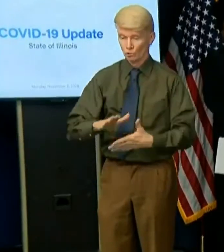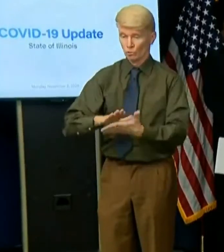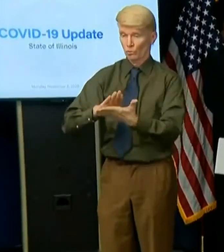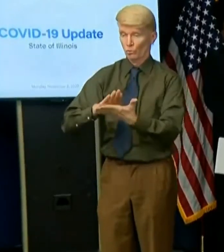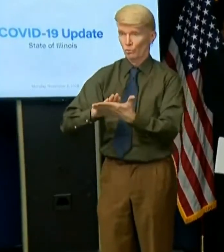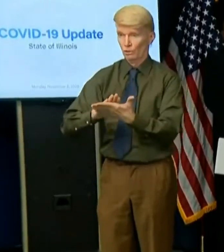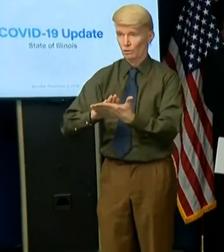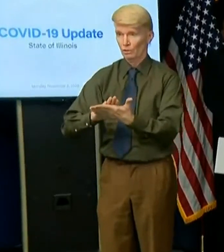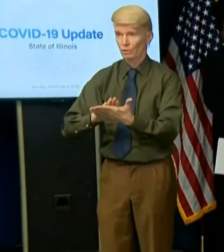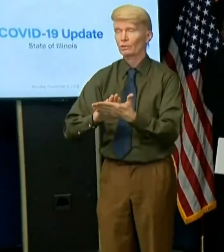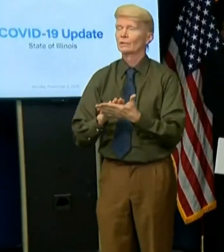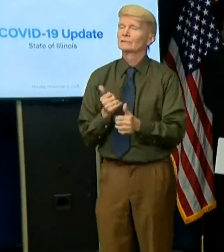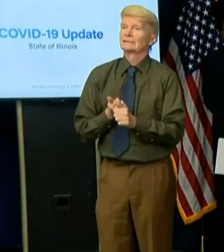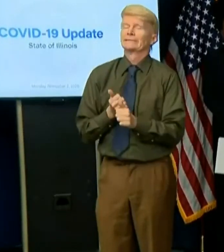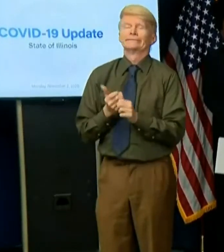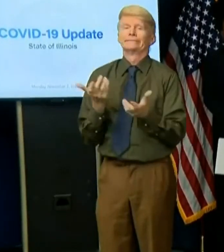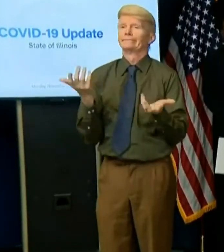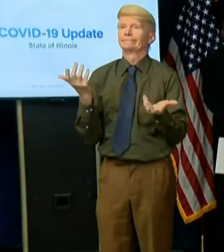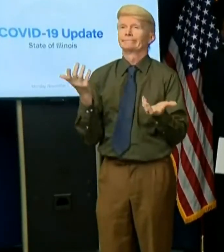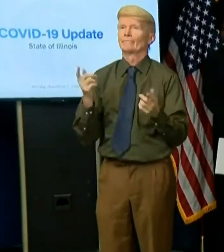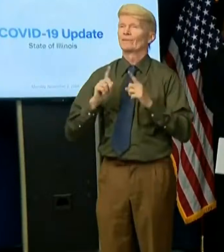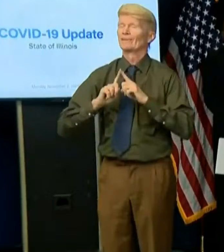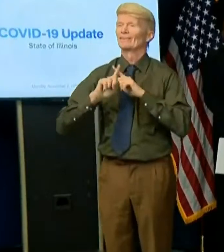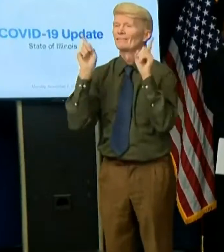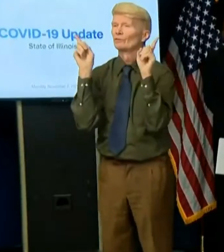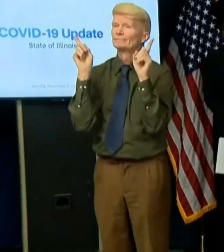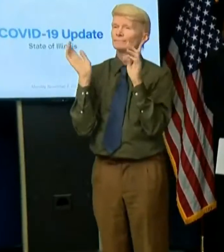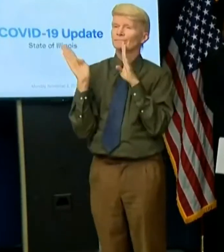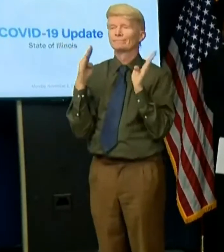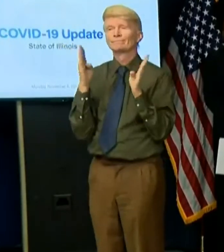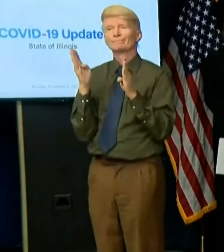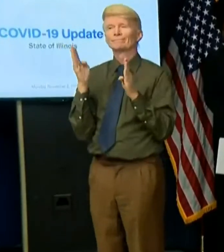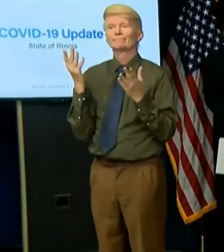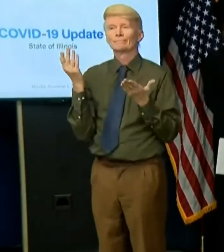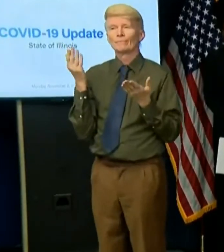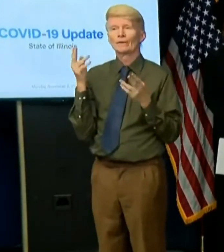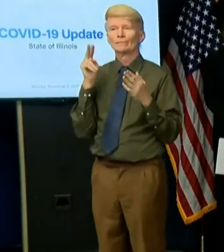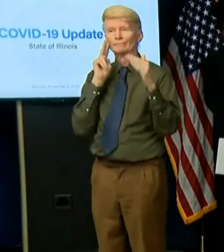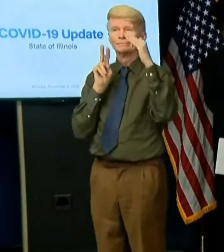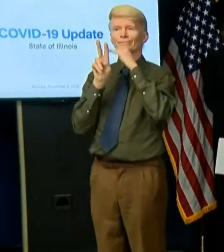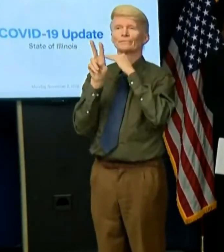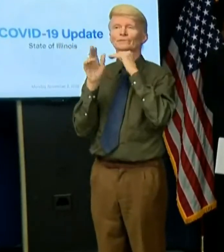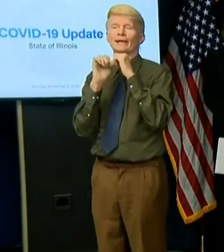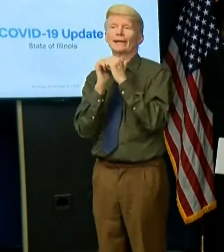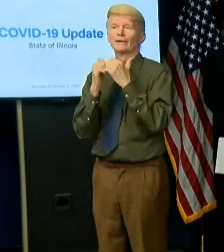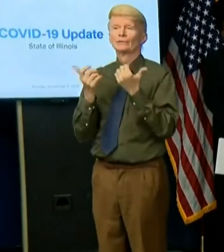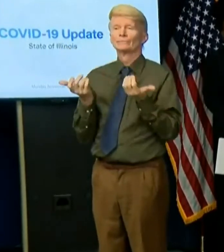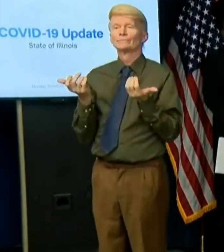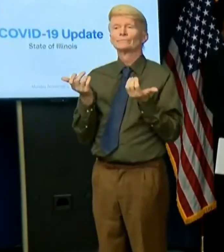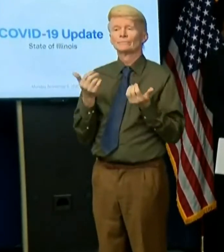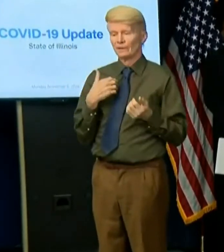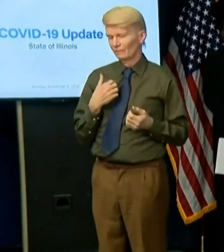schools are kind of an unusual thing. We've got 4,200 or so schools around